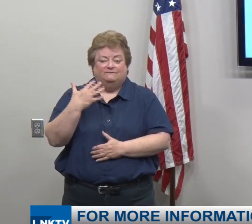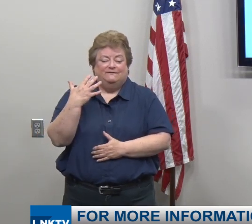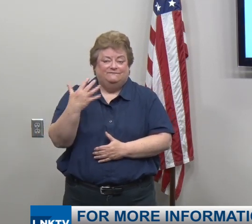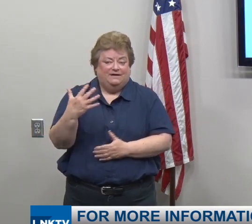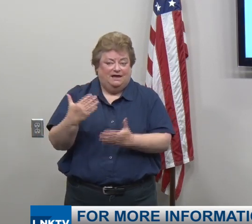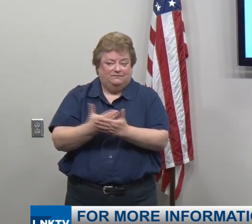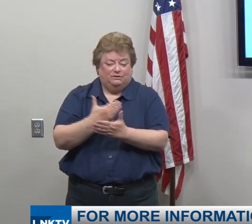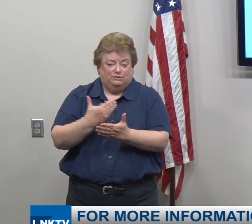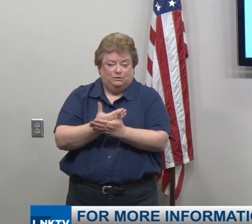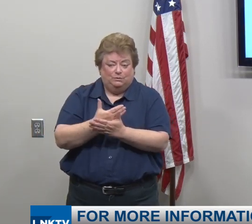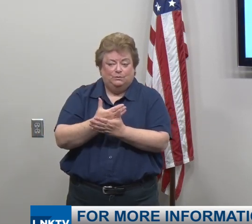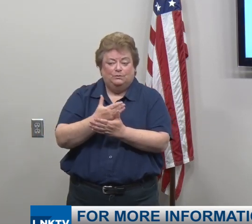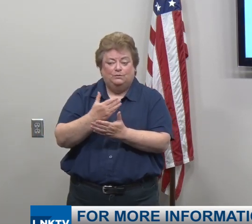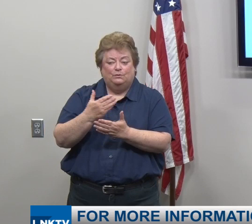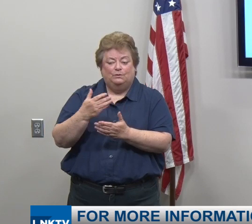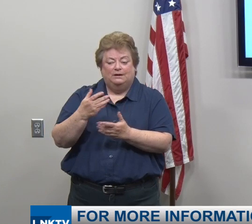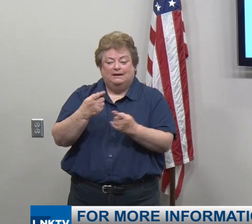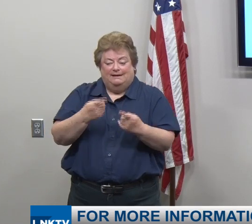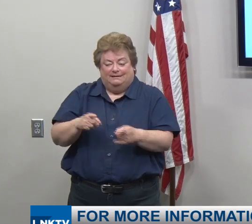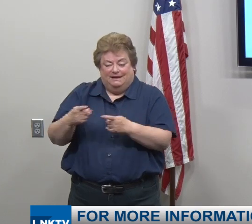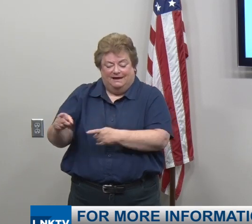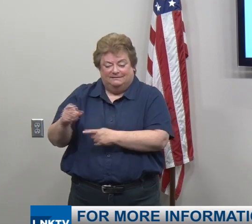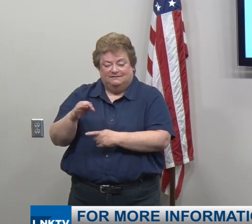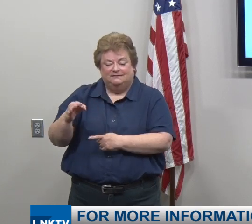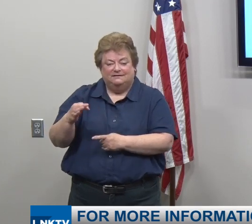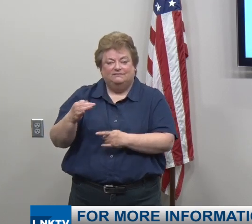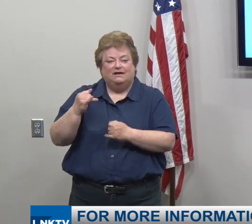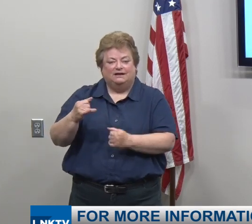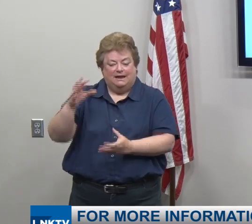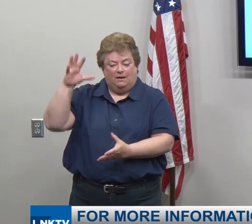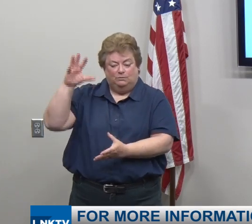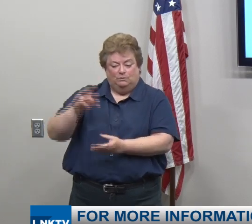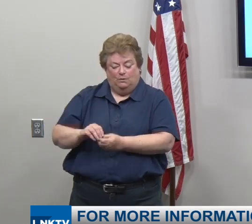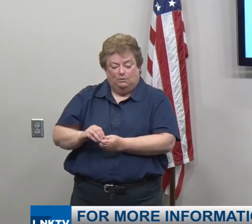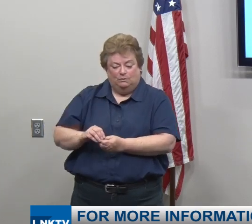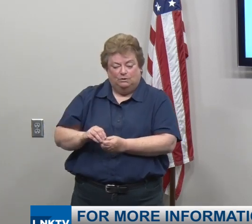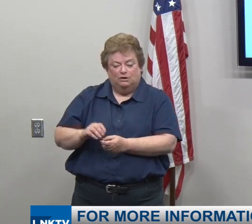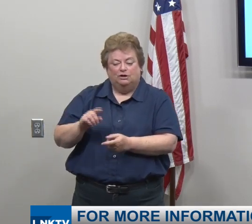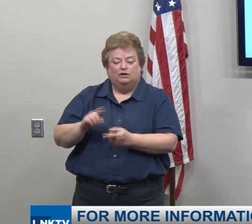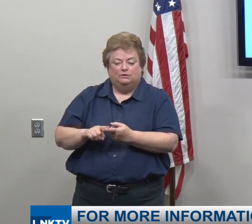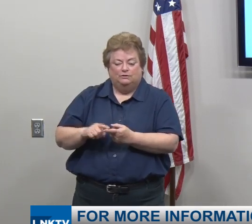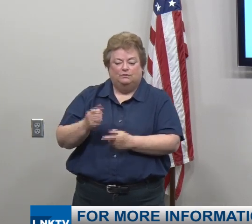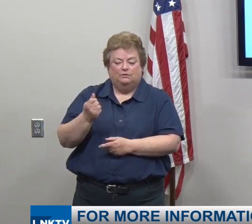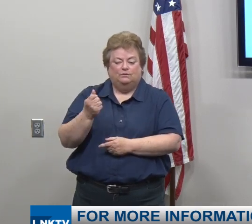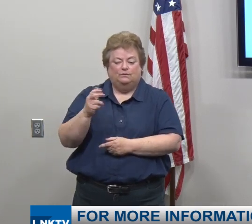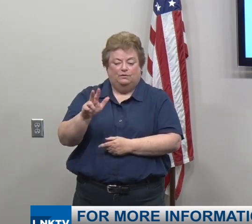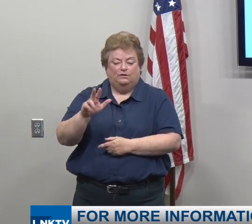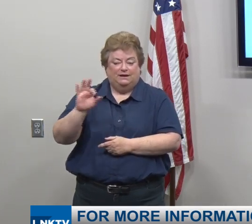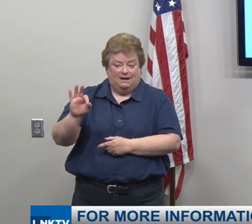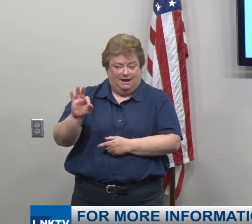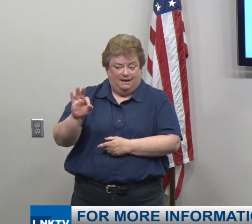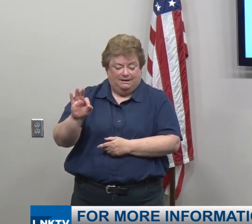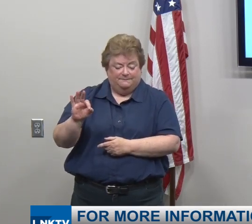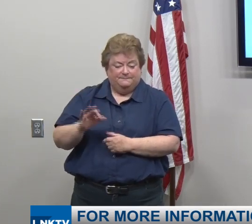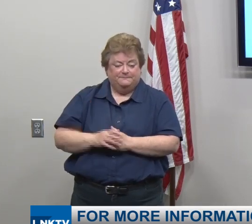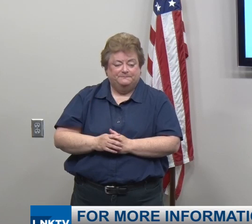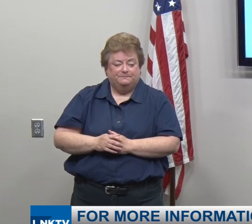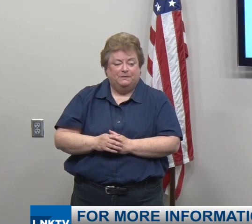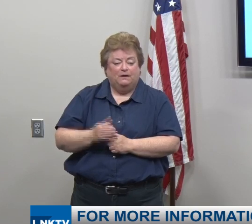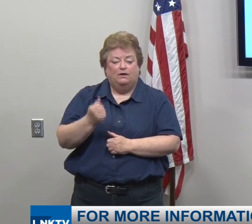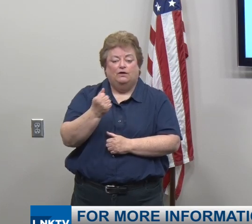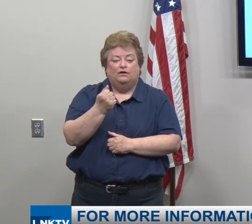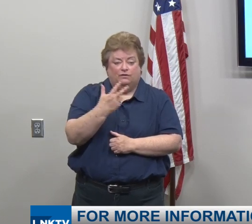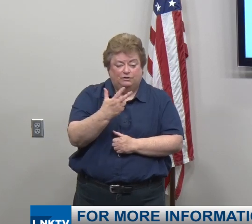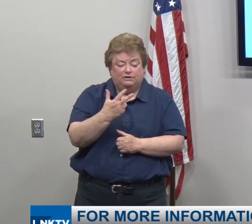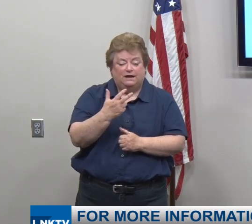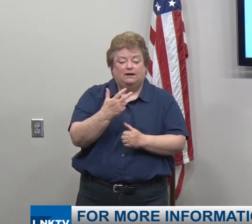lab-confirmed cases of COVID-19 today, bringing the total number of lab-confirmed cases to 39. At this point, 13